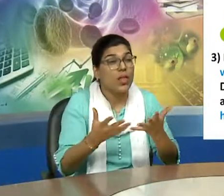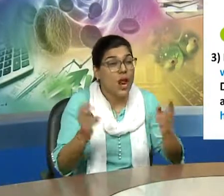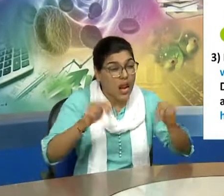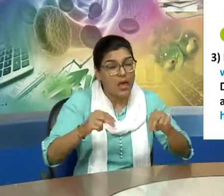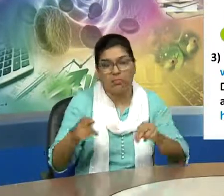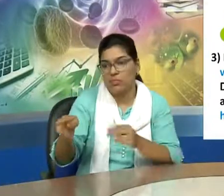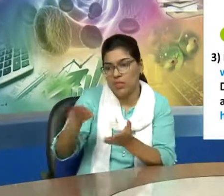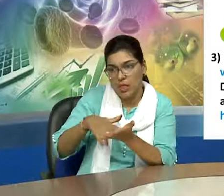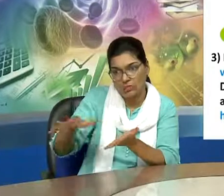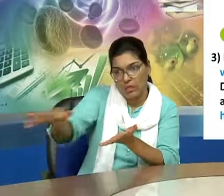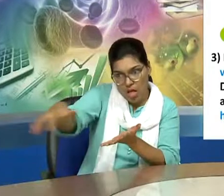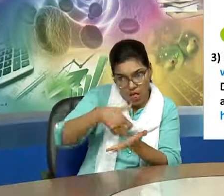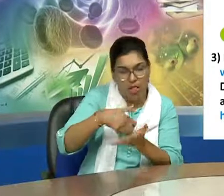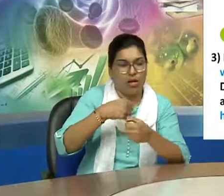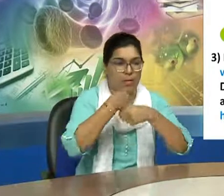health.